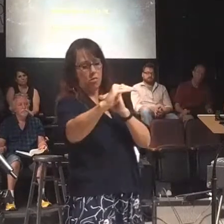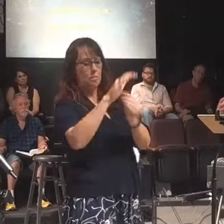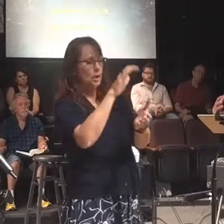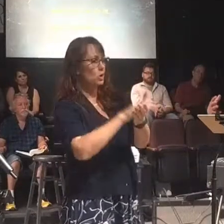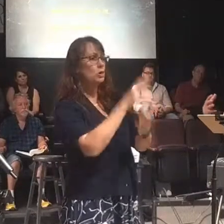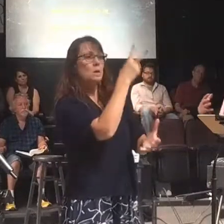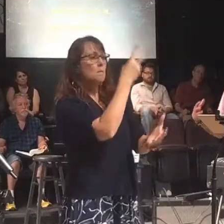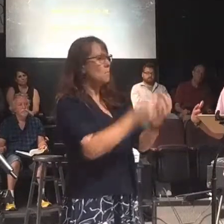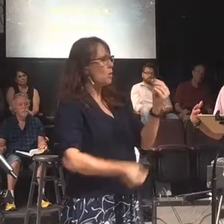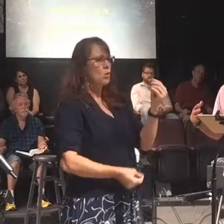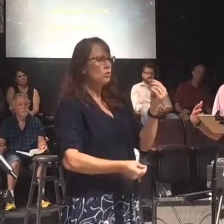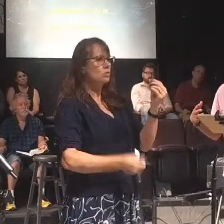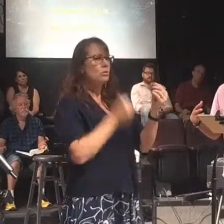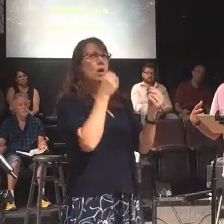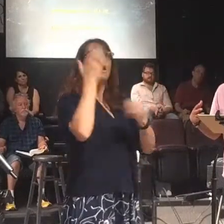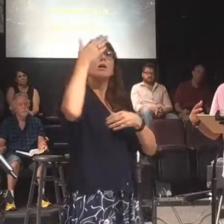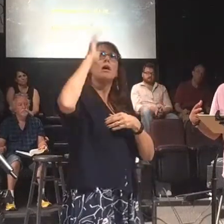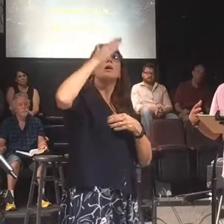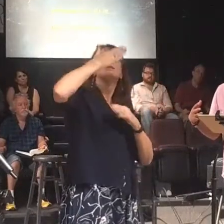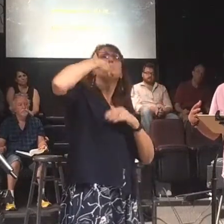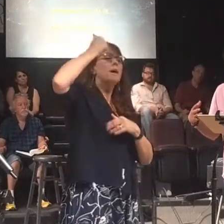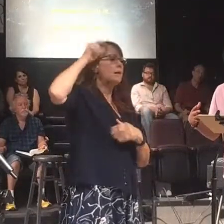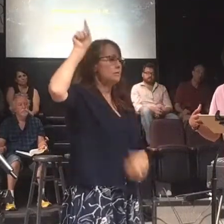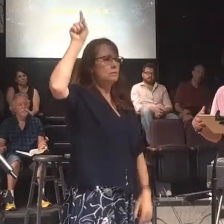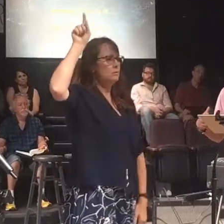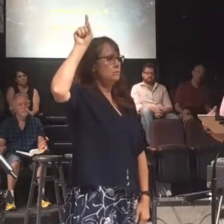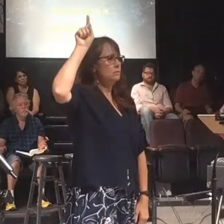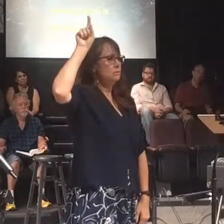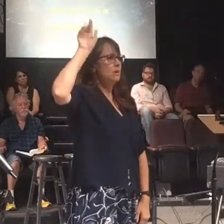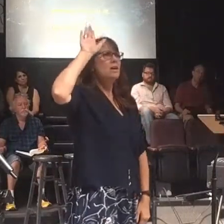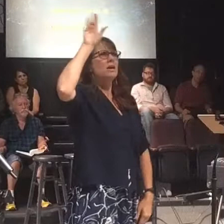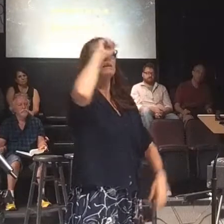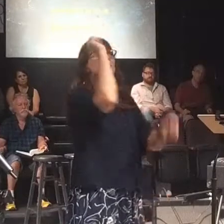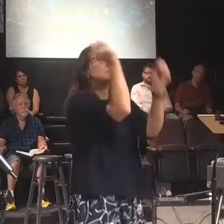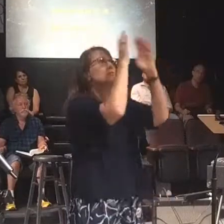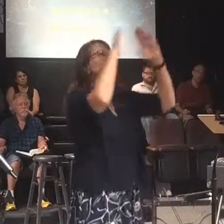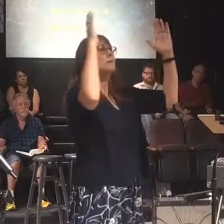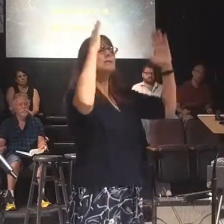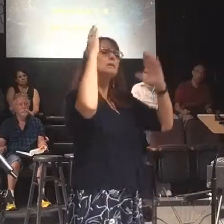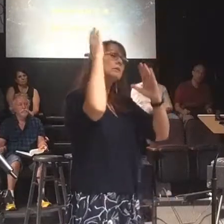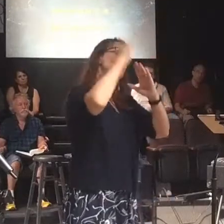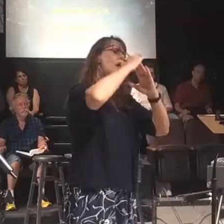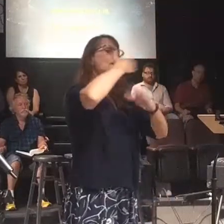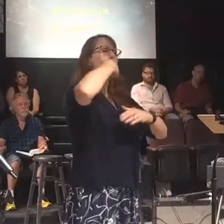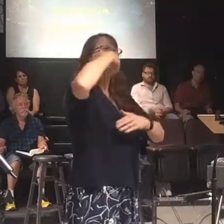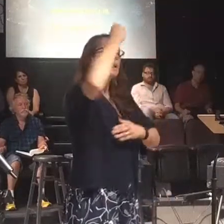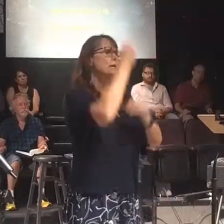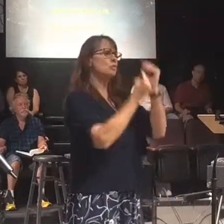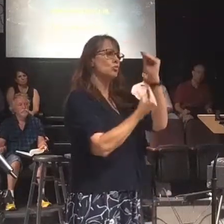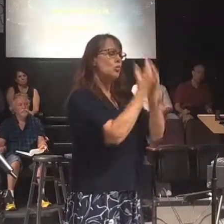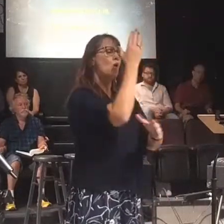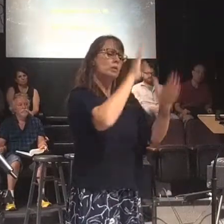marriage that God has envisioned for you. Right? So then God